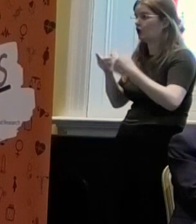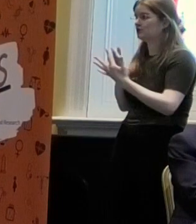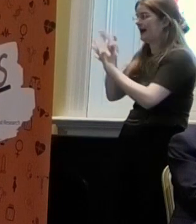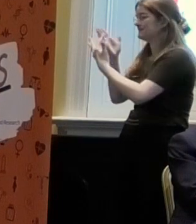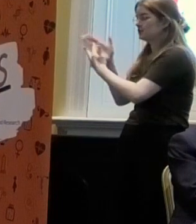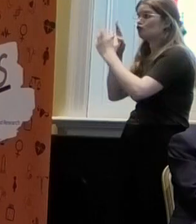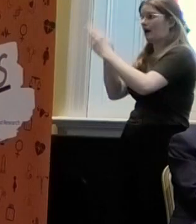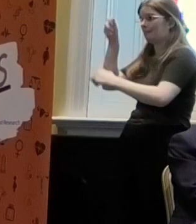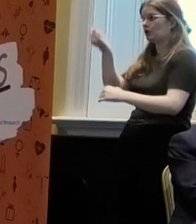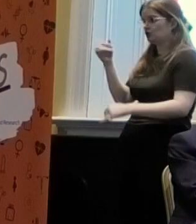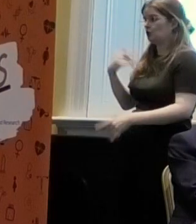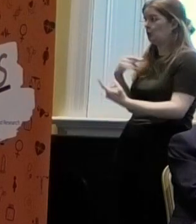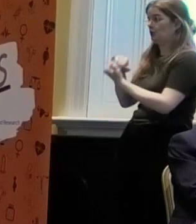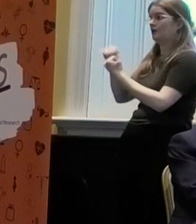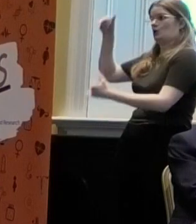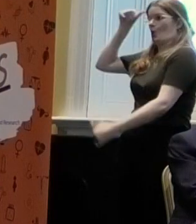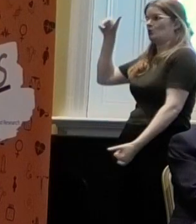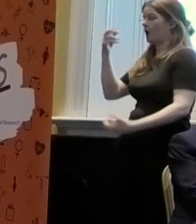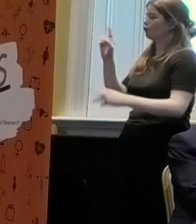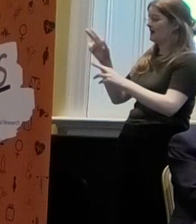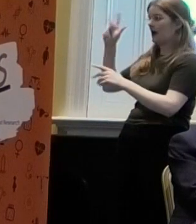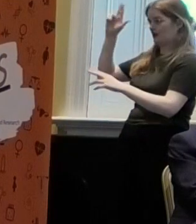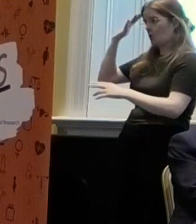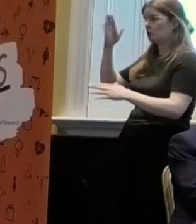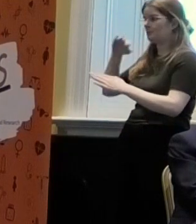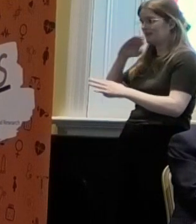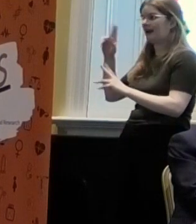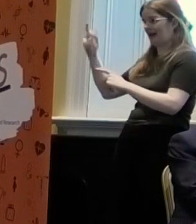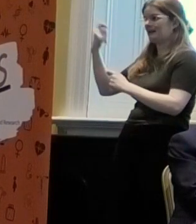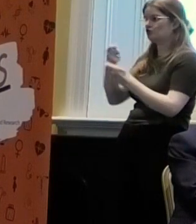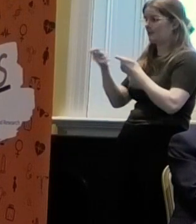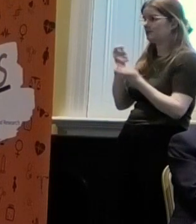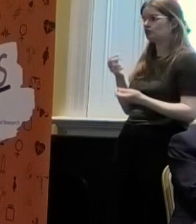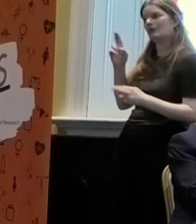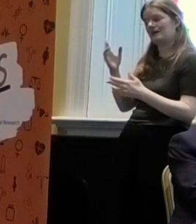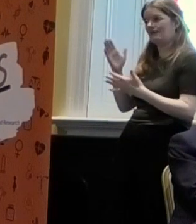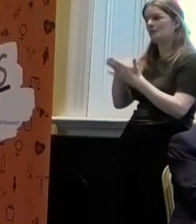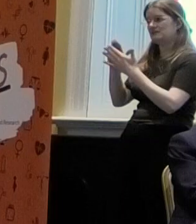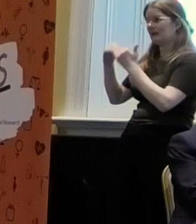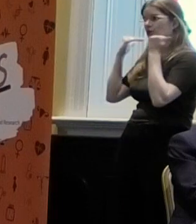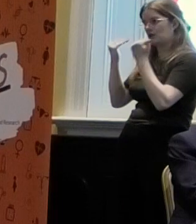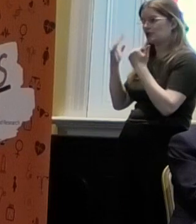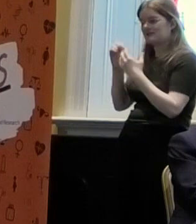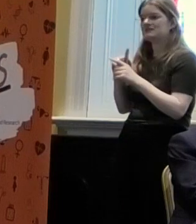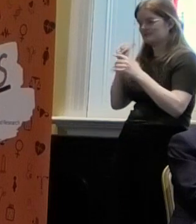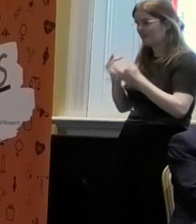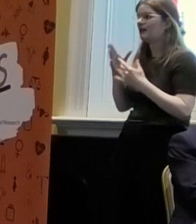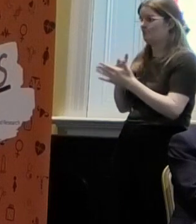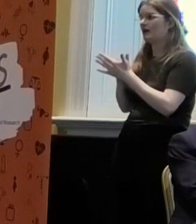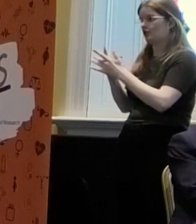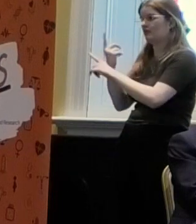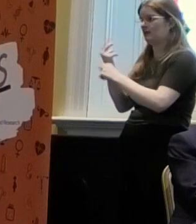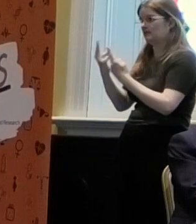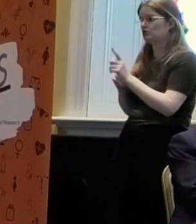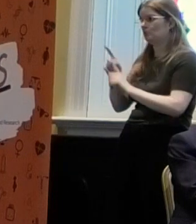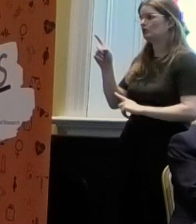who knows a bit about it and can give the treatment. So, there are difficulties definitely that could be